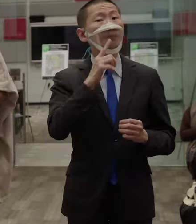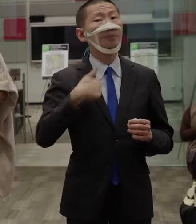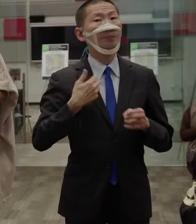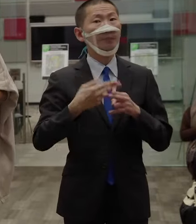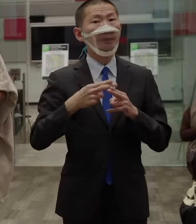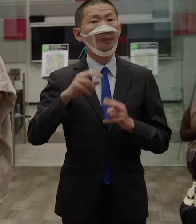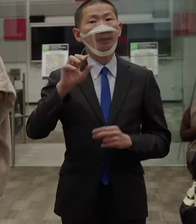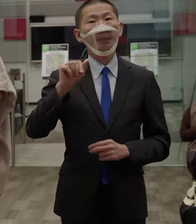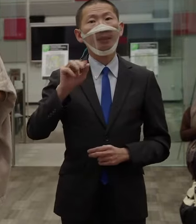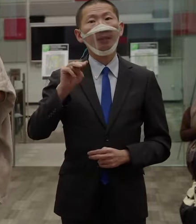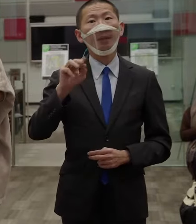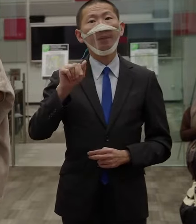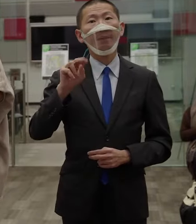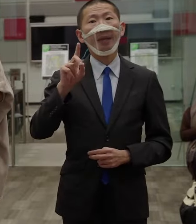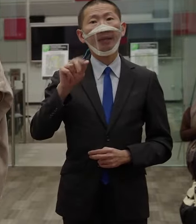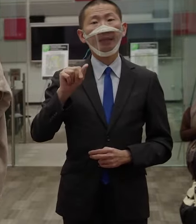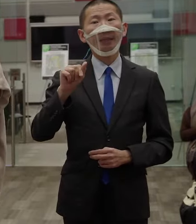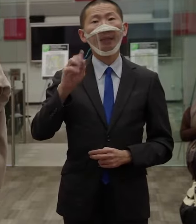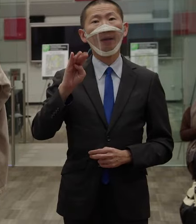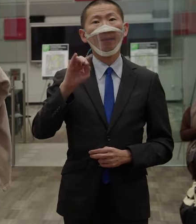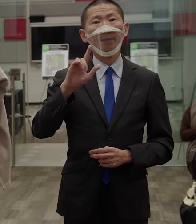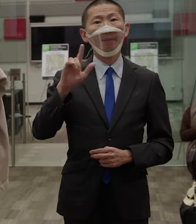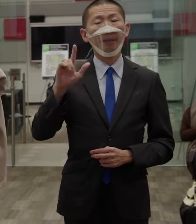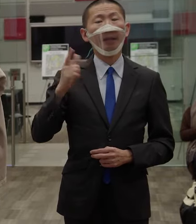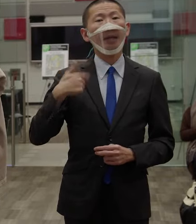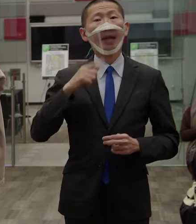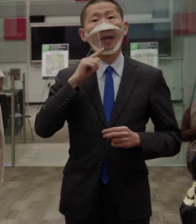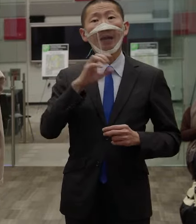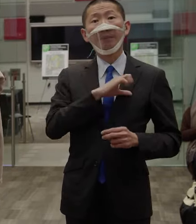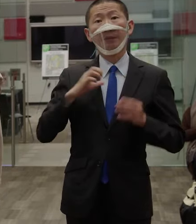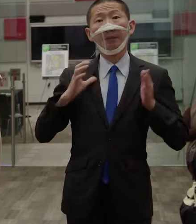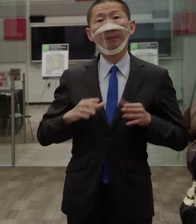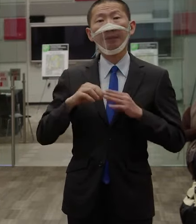my name is Amanda Beal and I'm a commissioner in